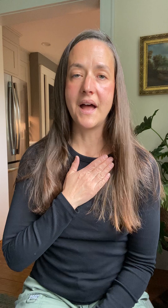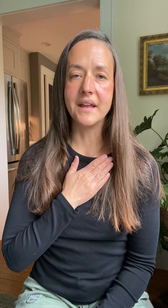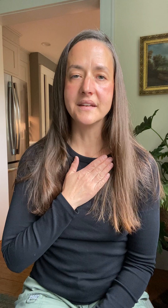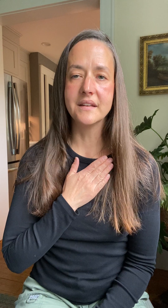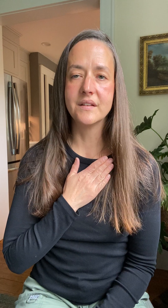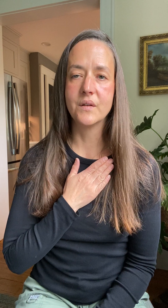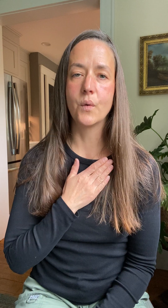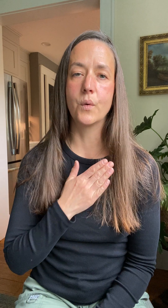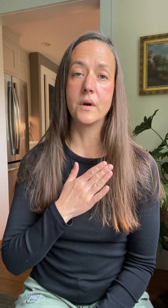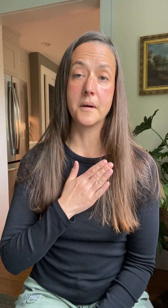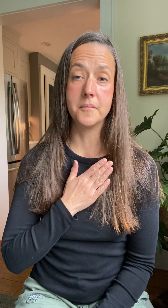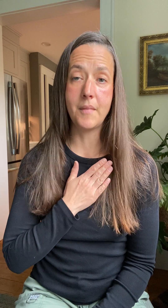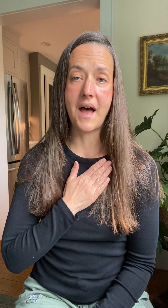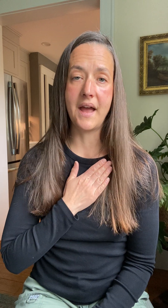Mine or my.